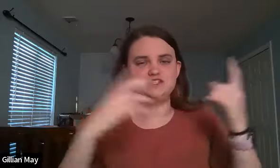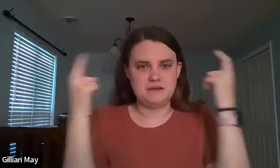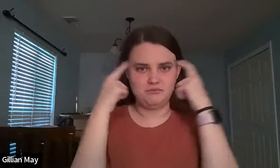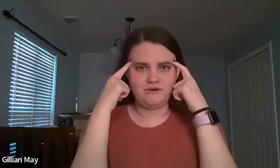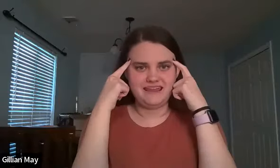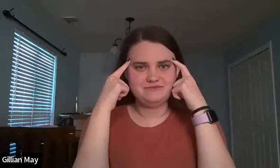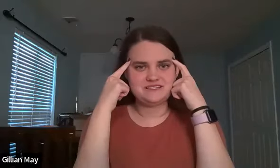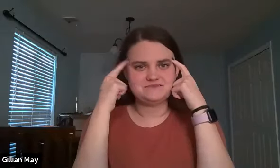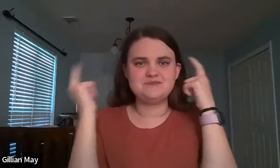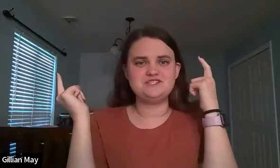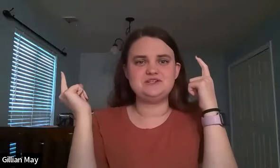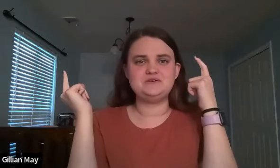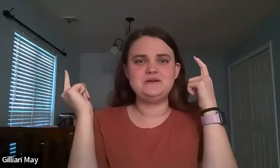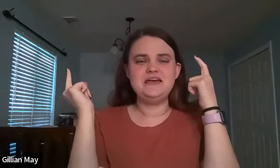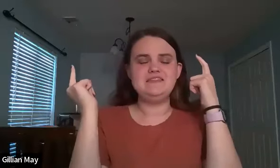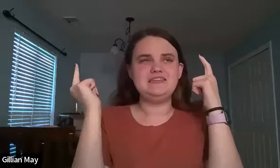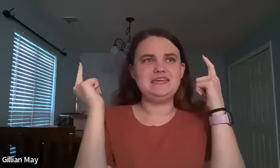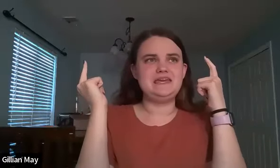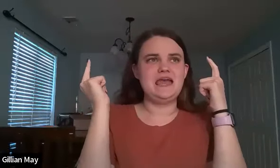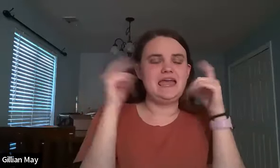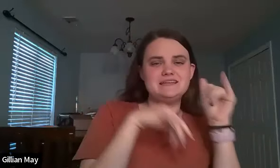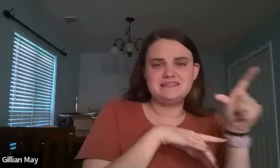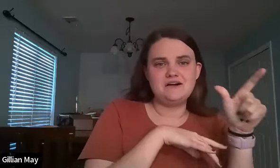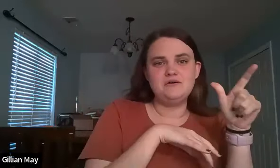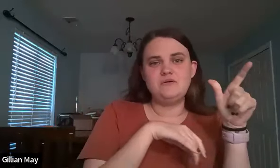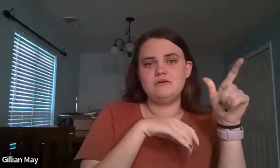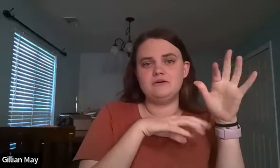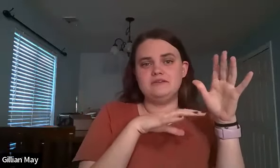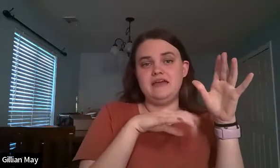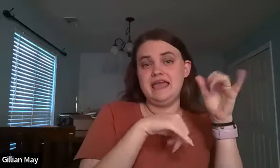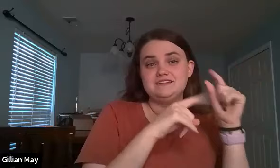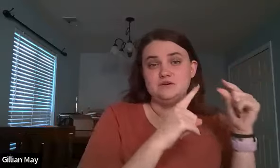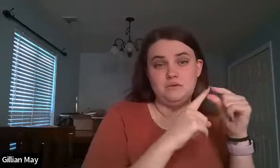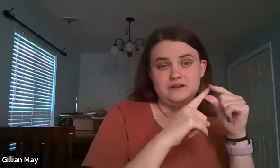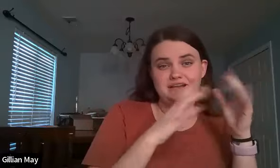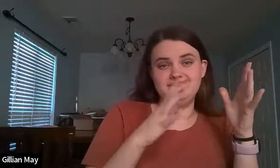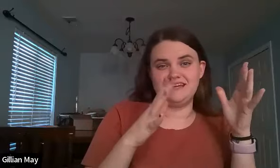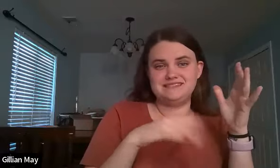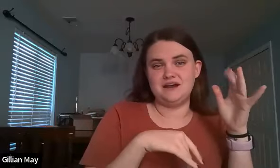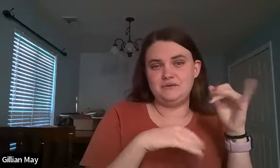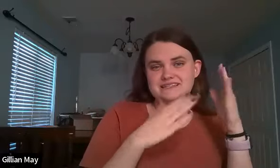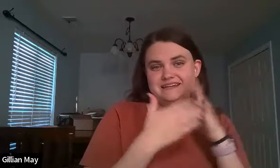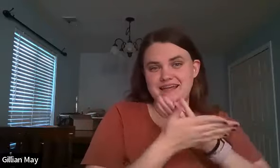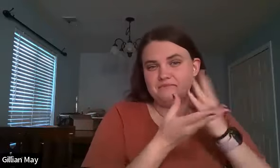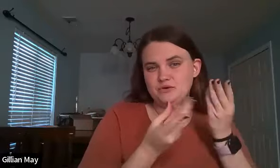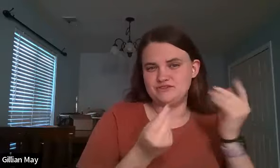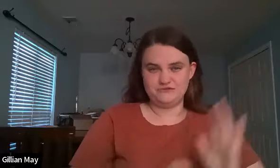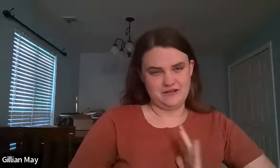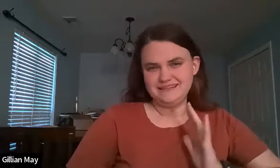my brain will sometimes do the ASL or the ASL wording that's not always the like most